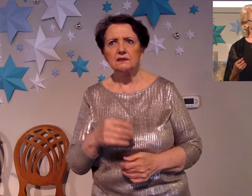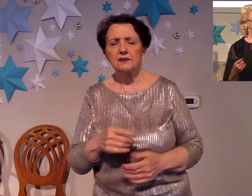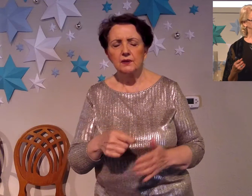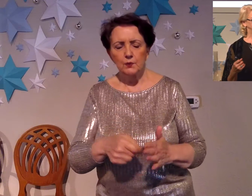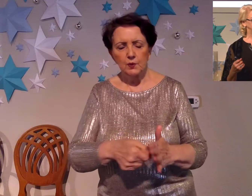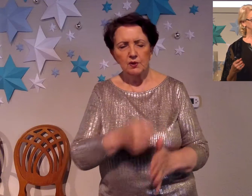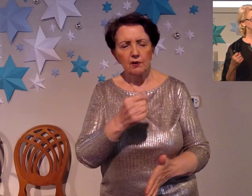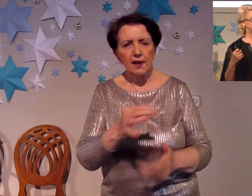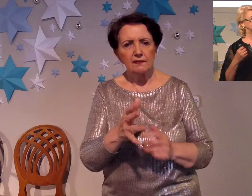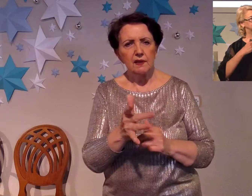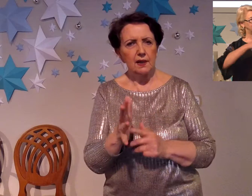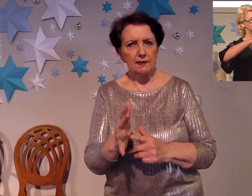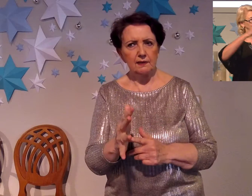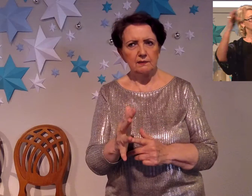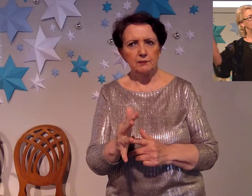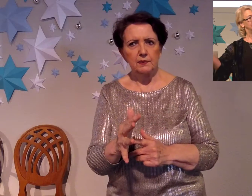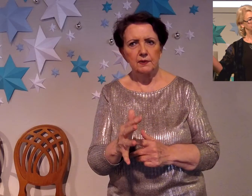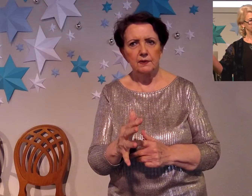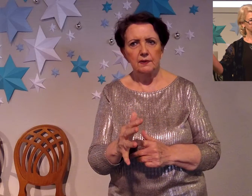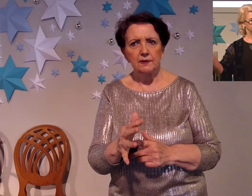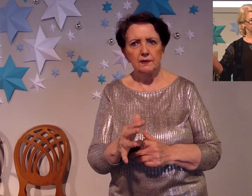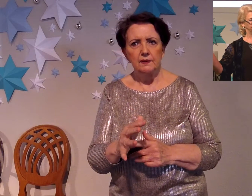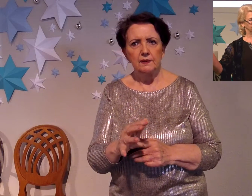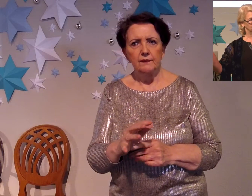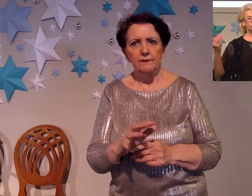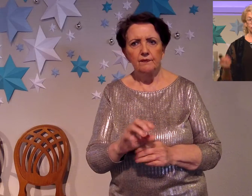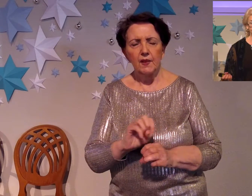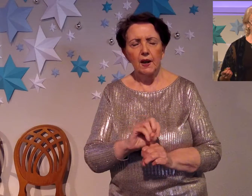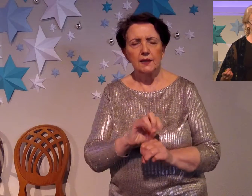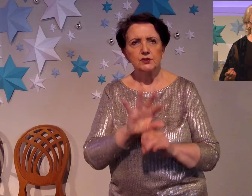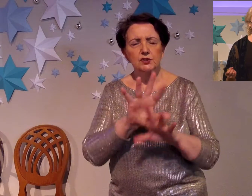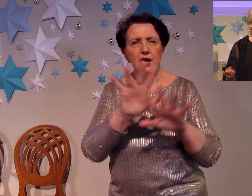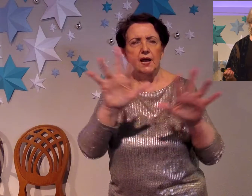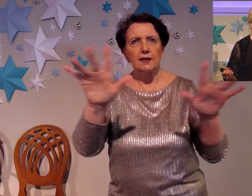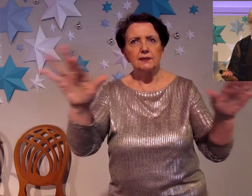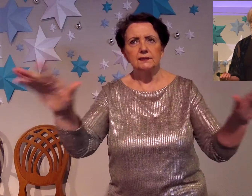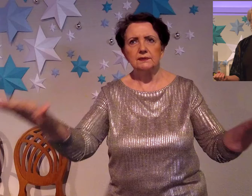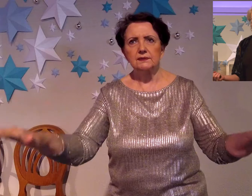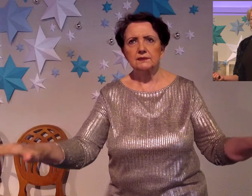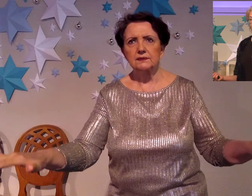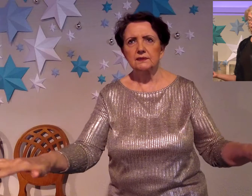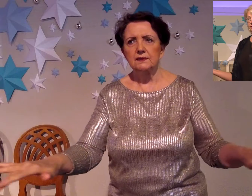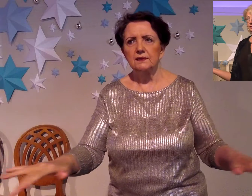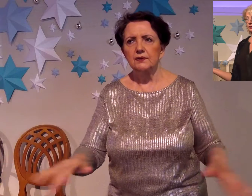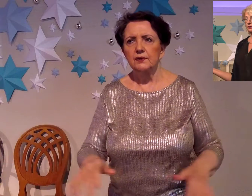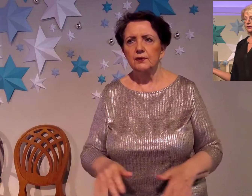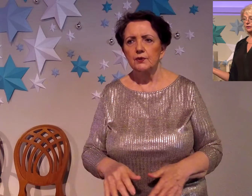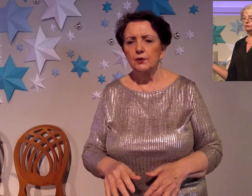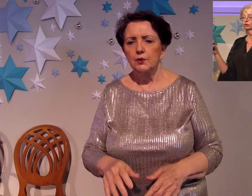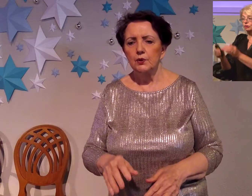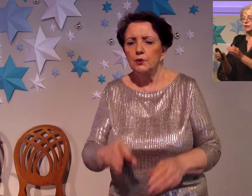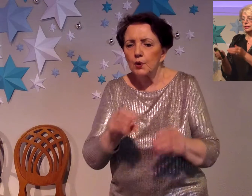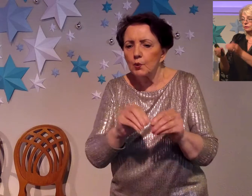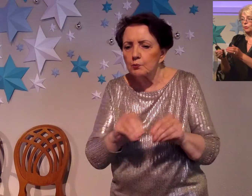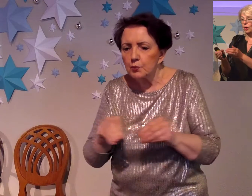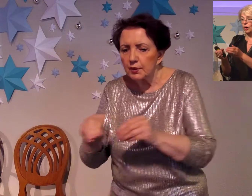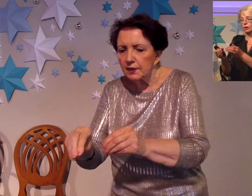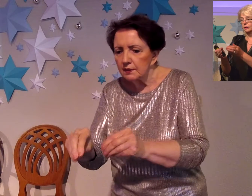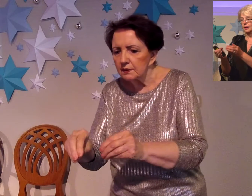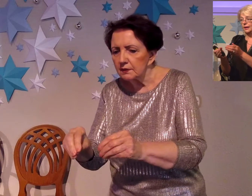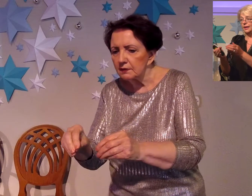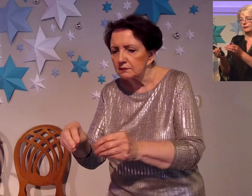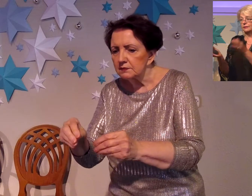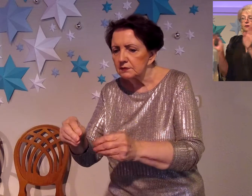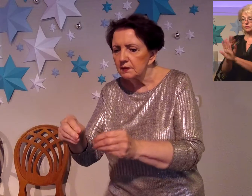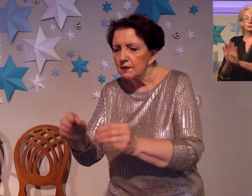the lamp, do you see the light shines? We don't take the lamp and put it in a nook in the